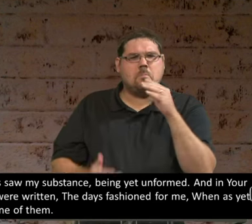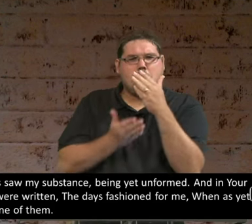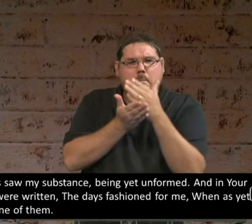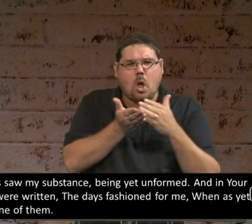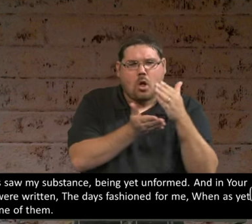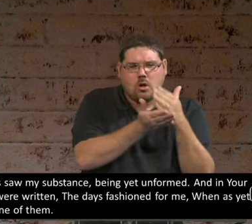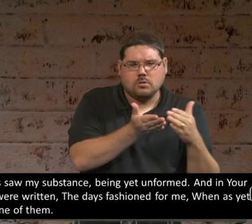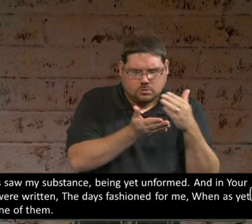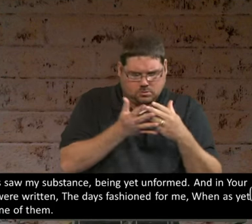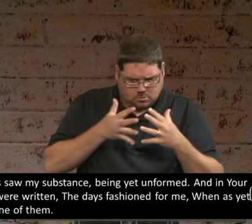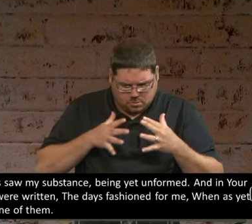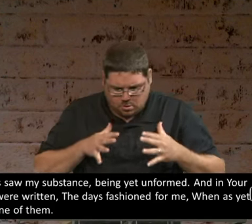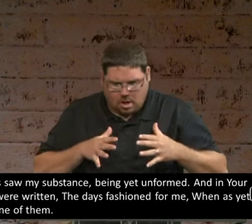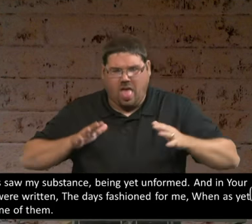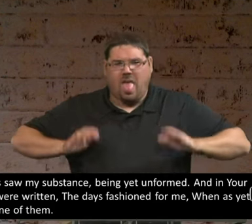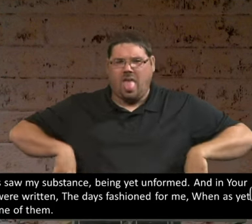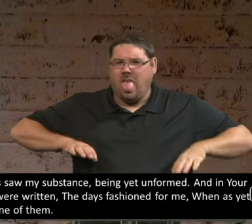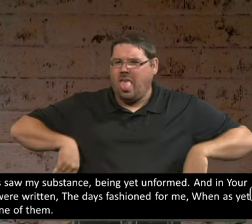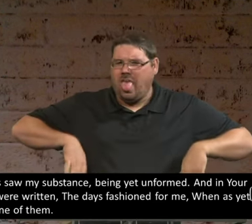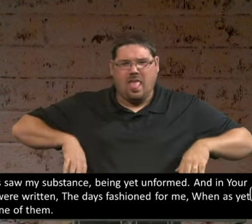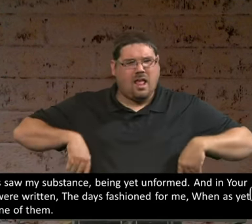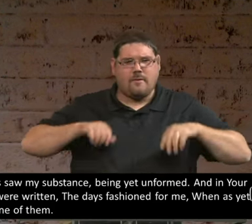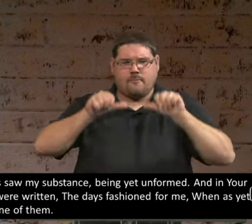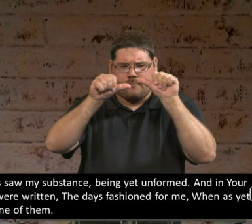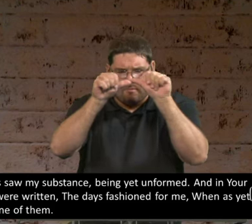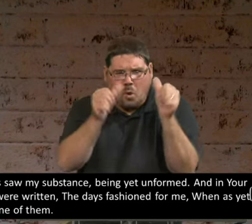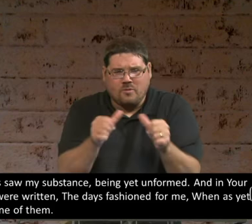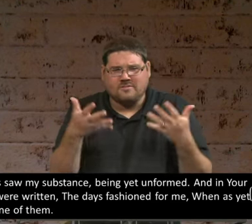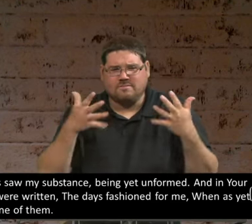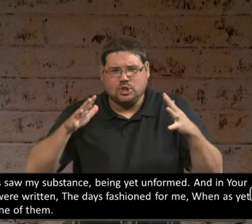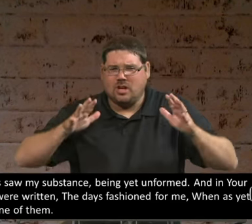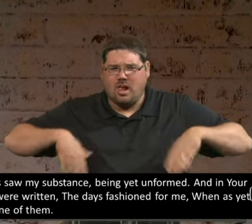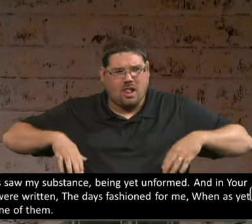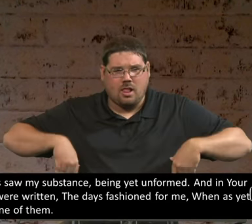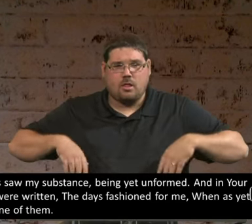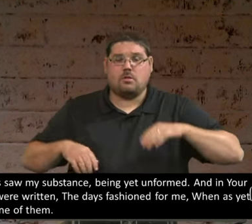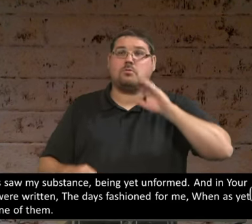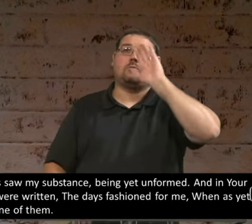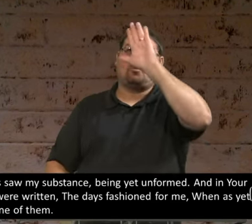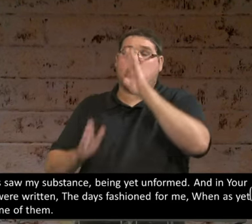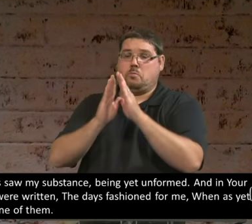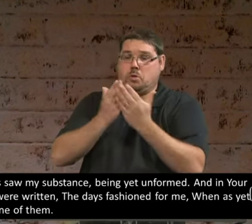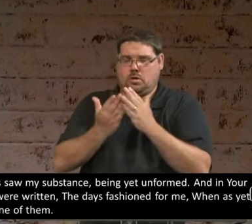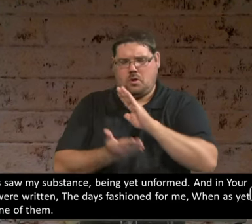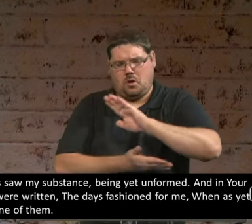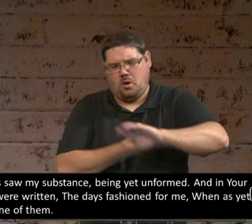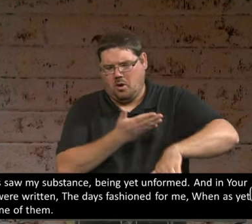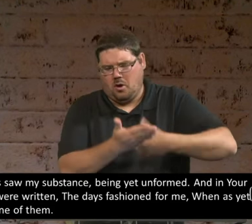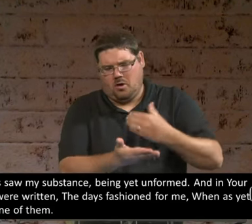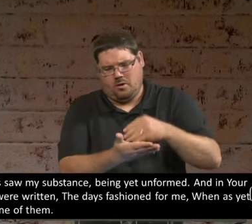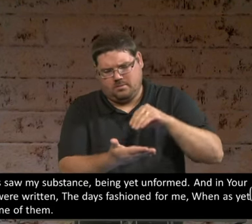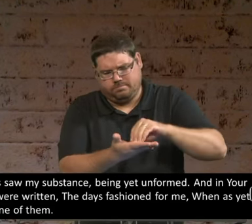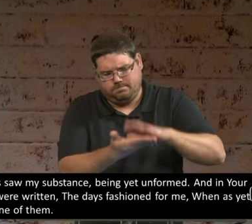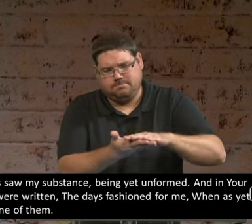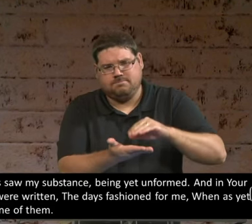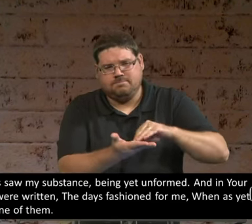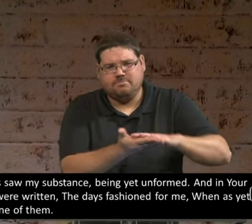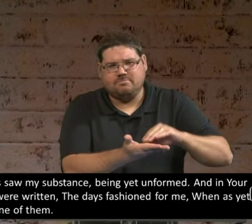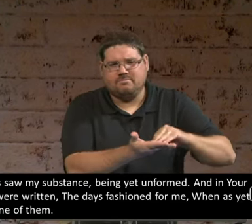eyes saw my substance, yet being unformed, and in your book they